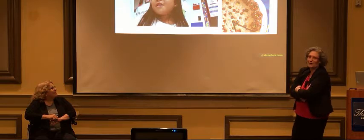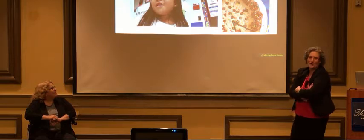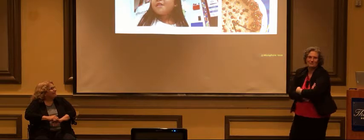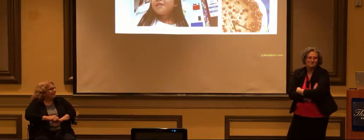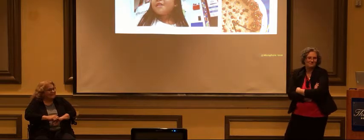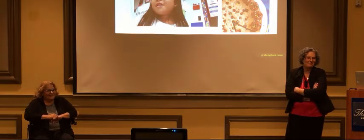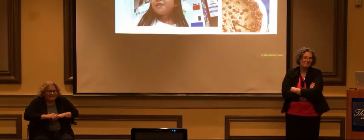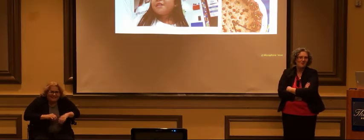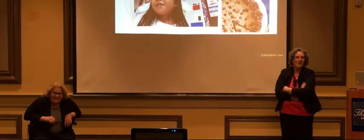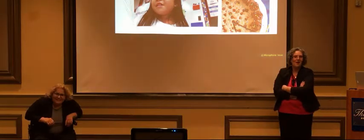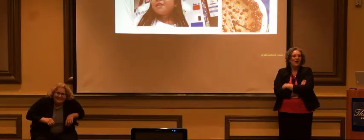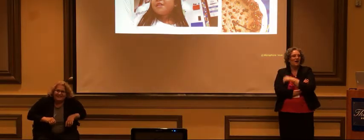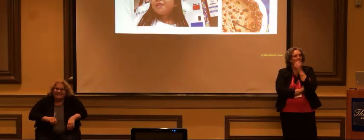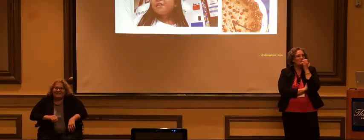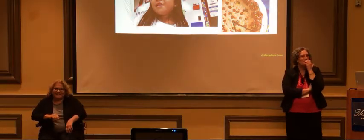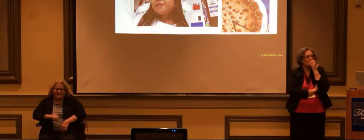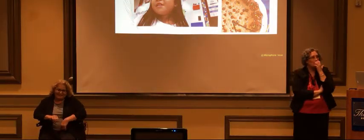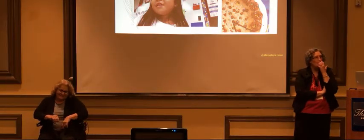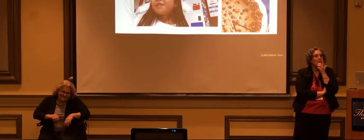It's really good.